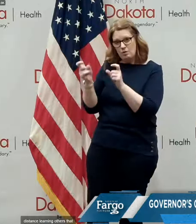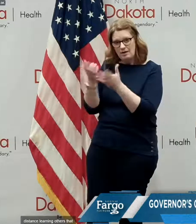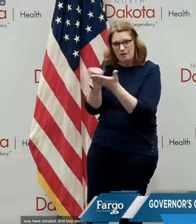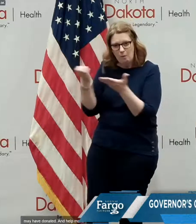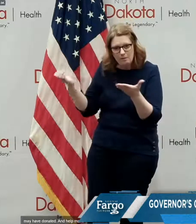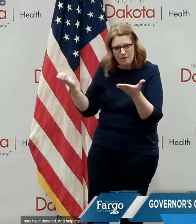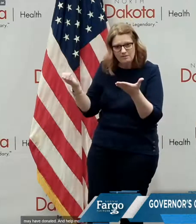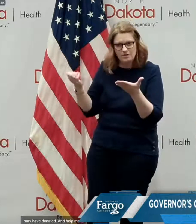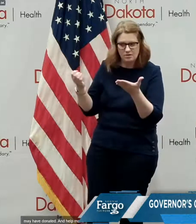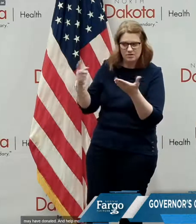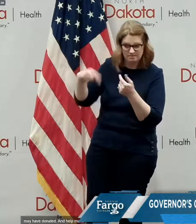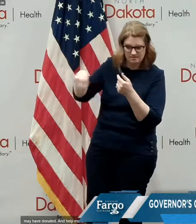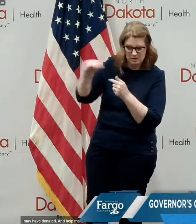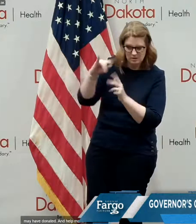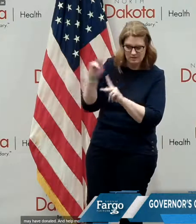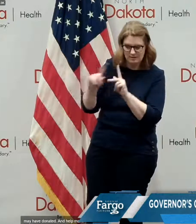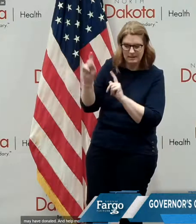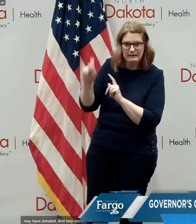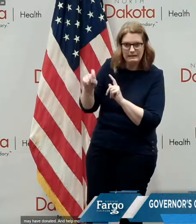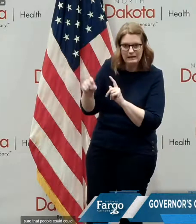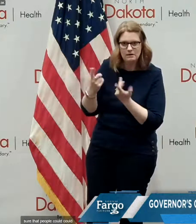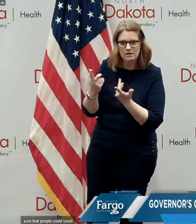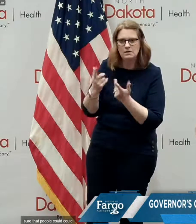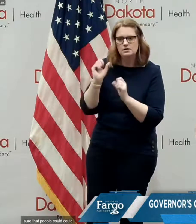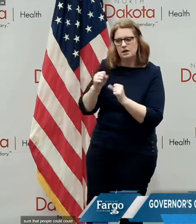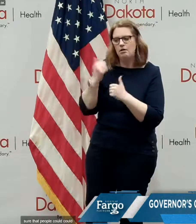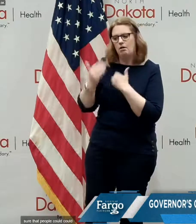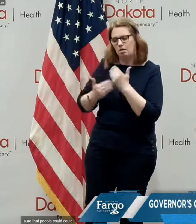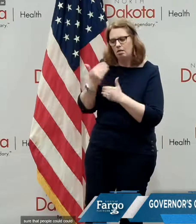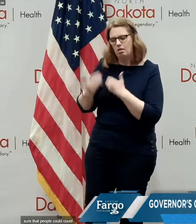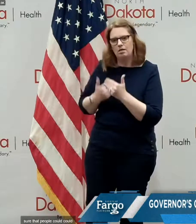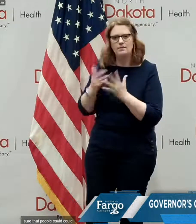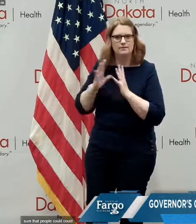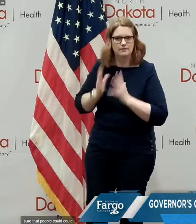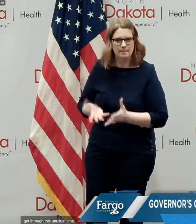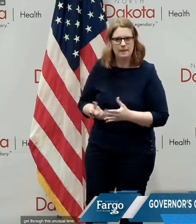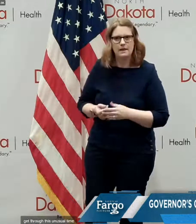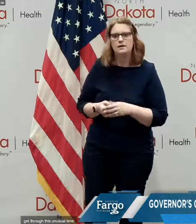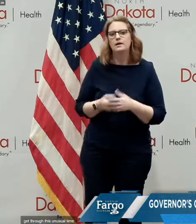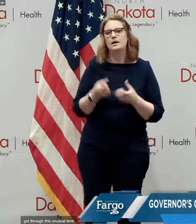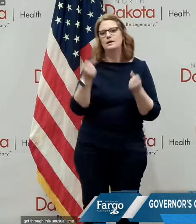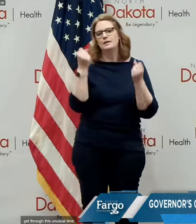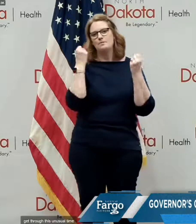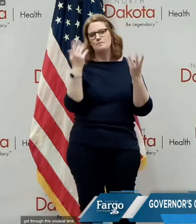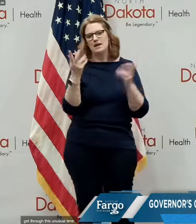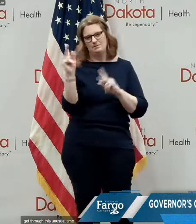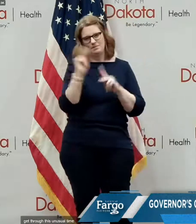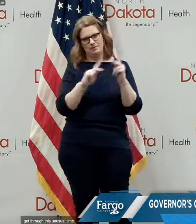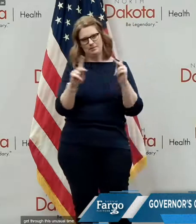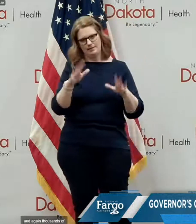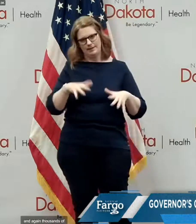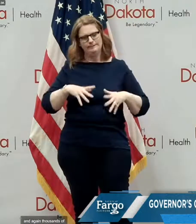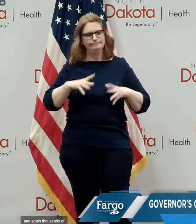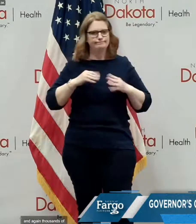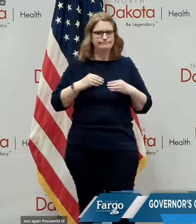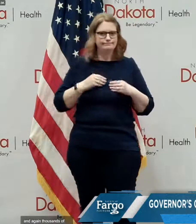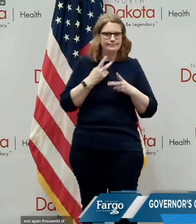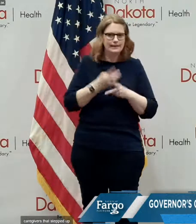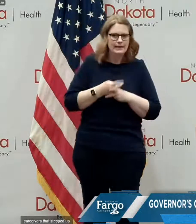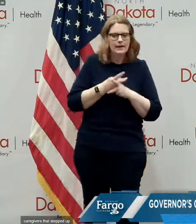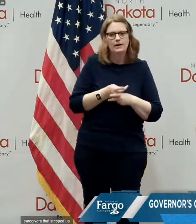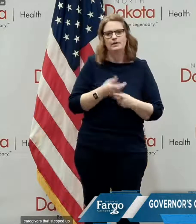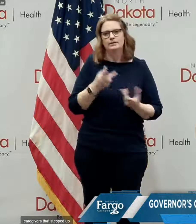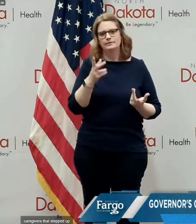people could get through this unusual time. And again, thousands of caregivers that stepped up, parents, grandparents,